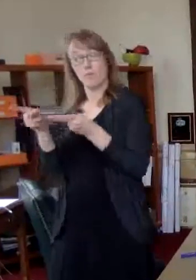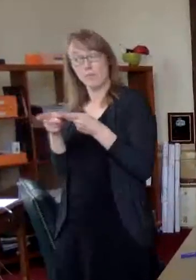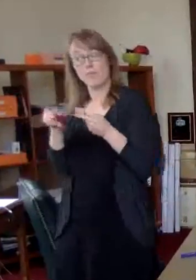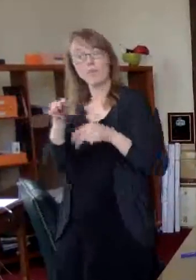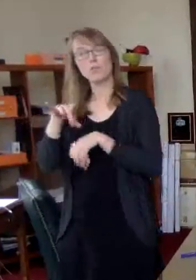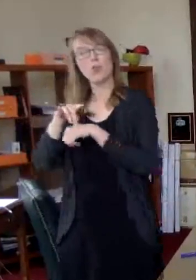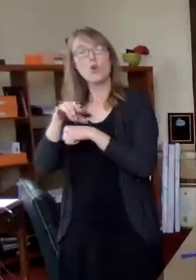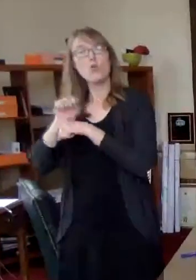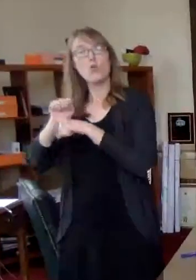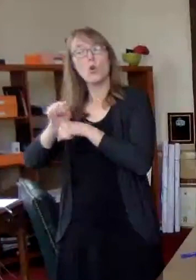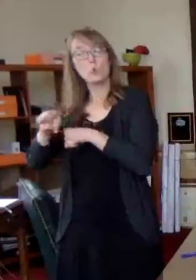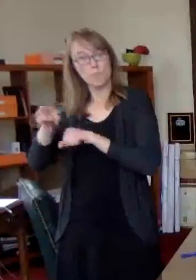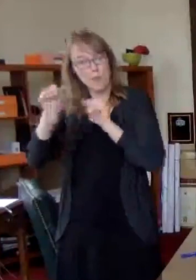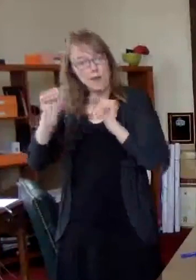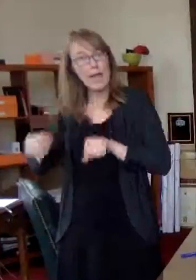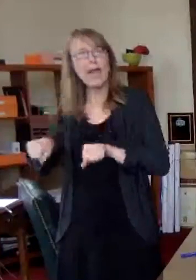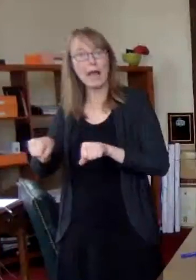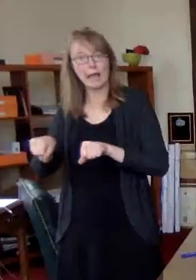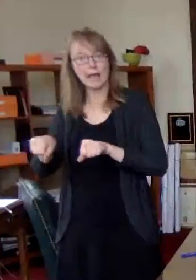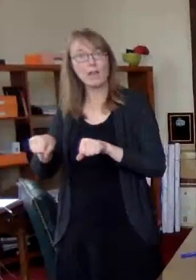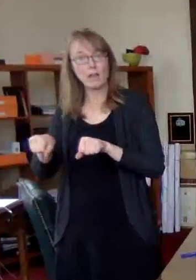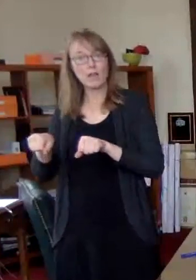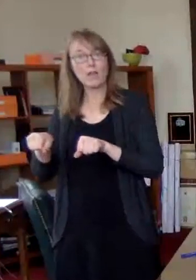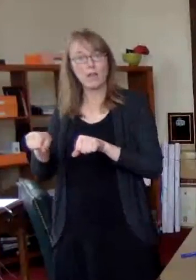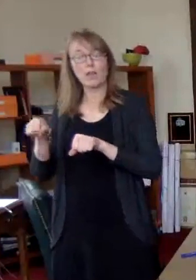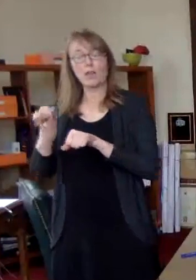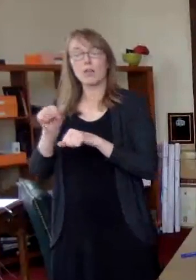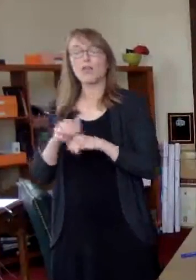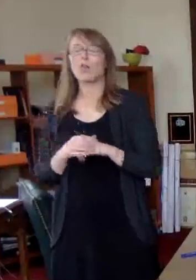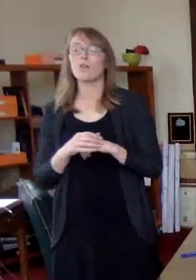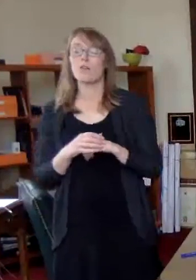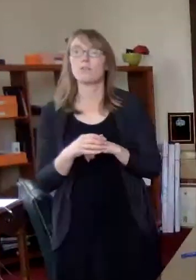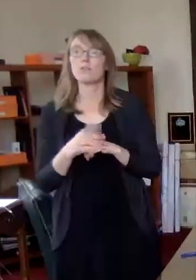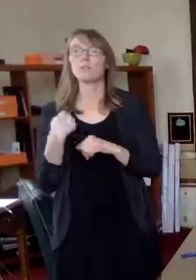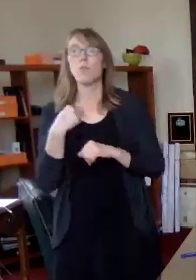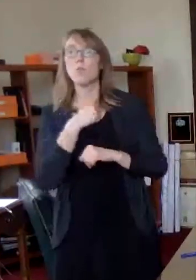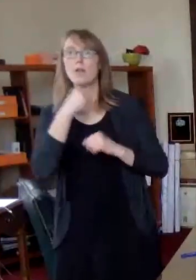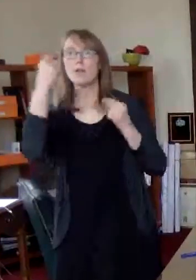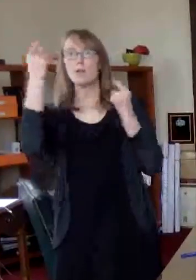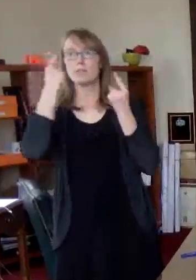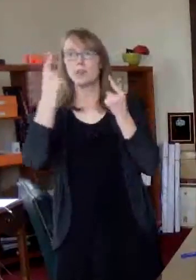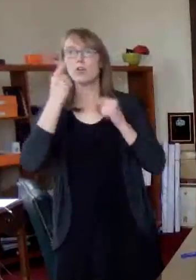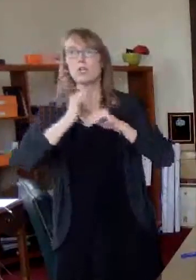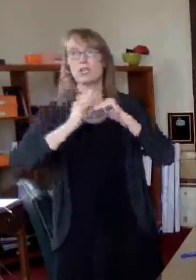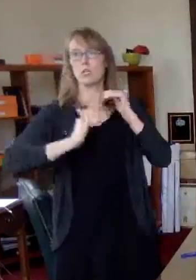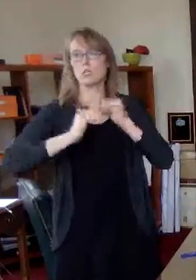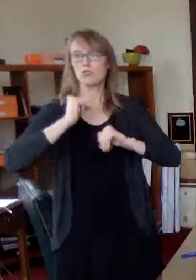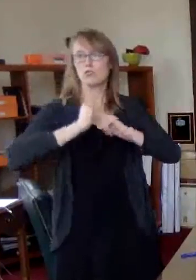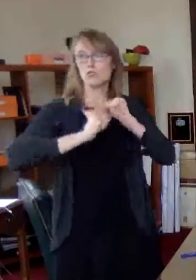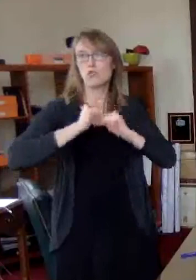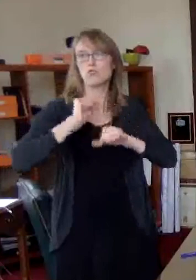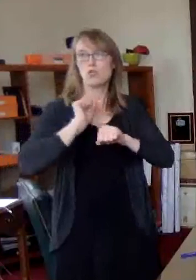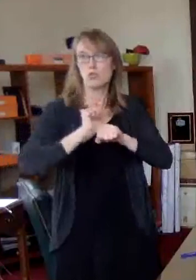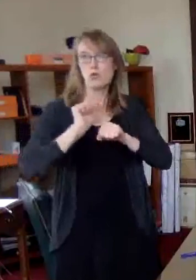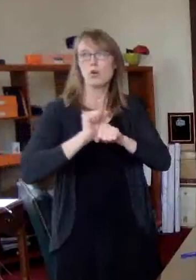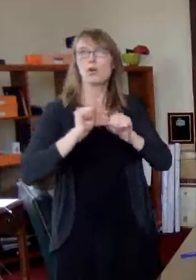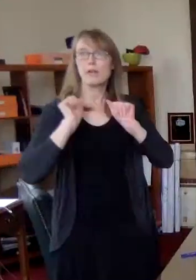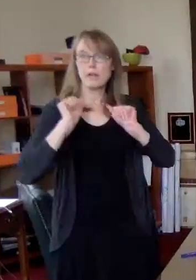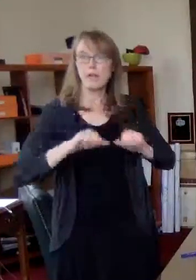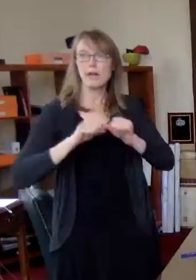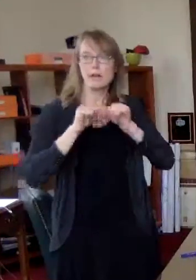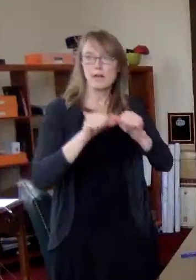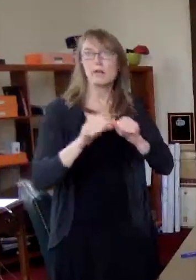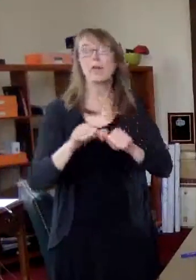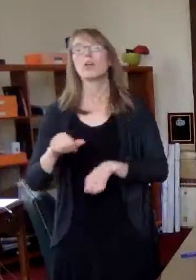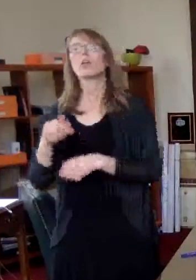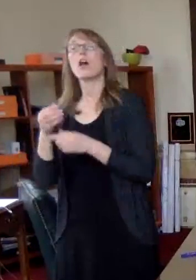an essential service at this point in time. And the Association of General Contractors came together with union contractors